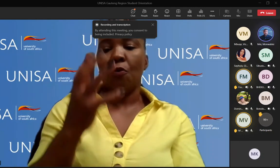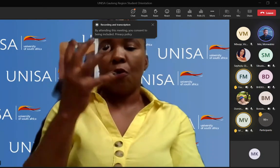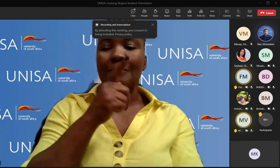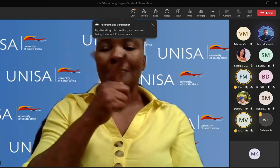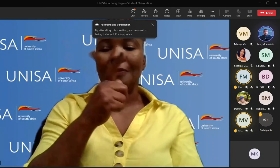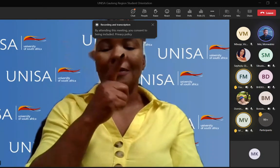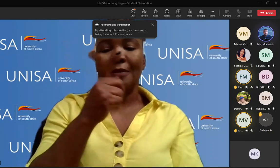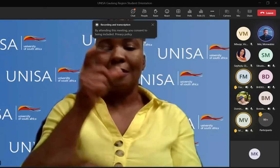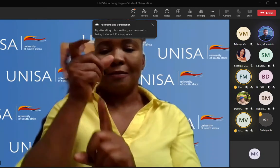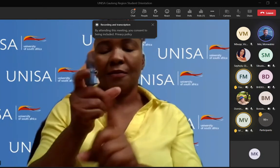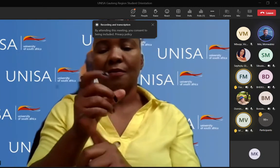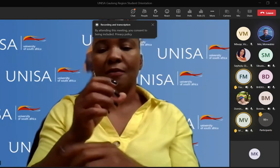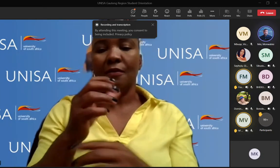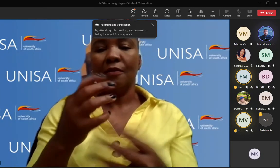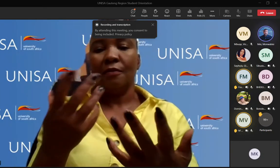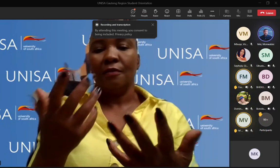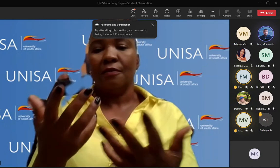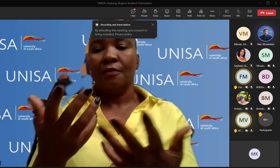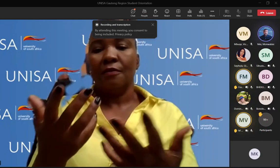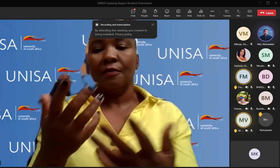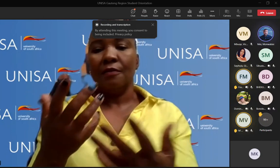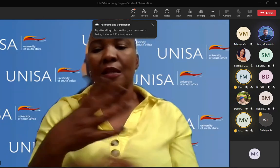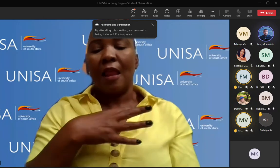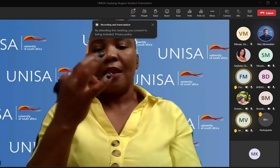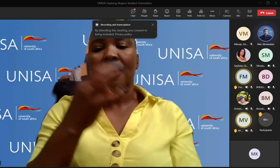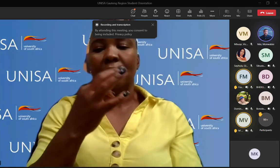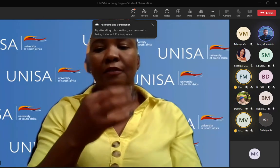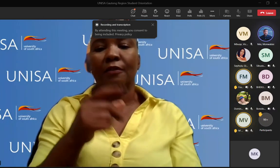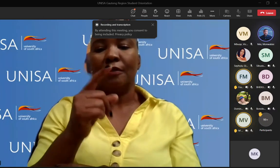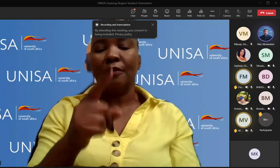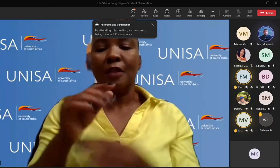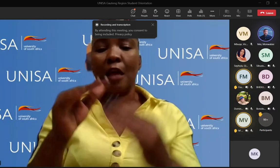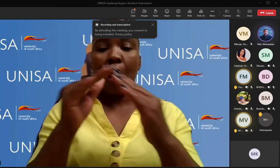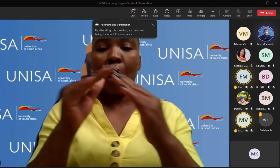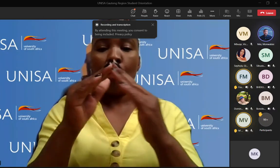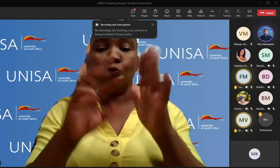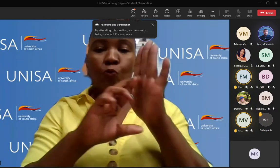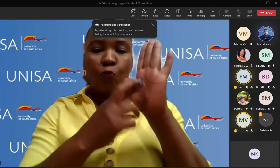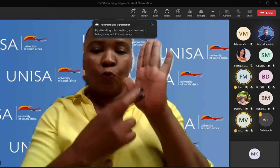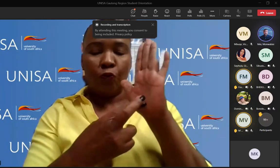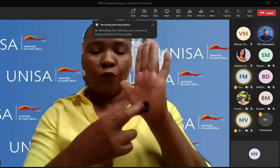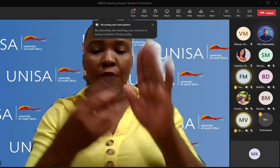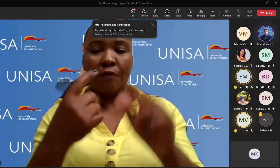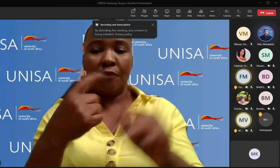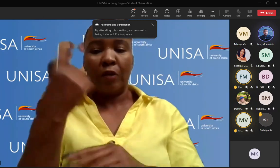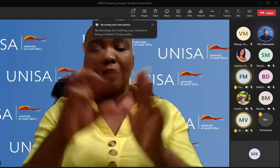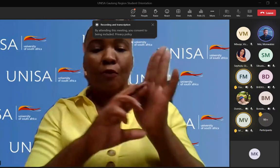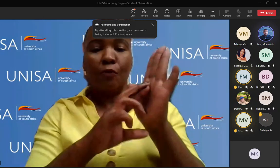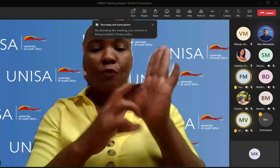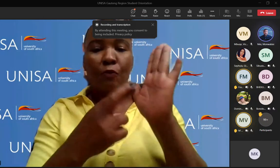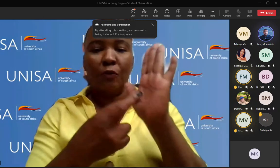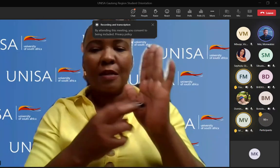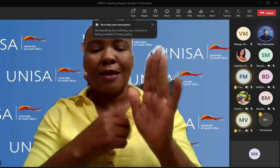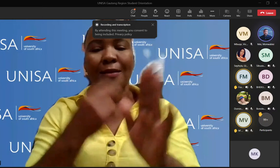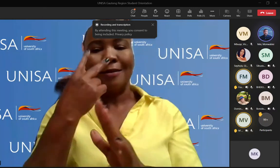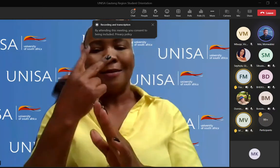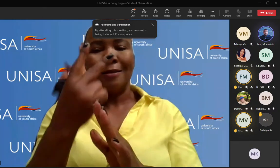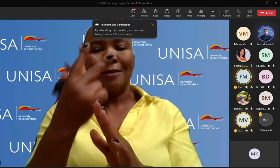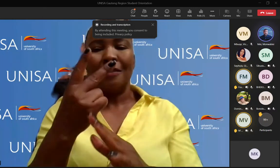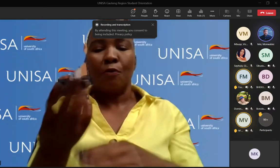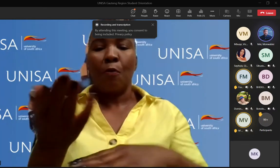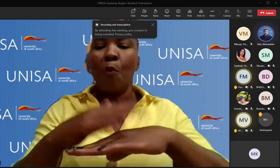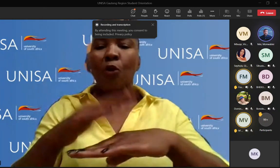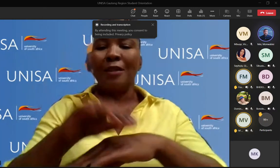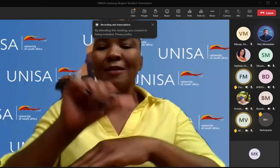to drop a few house rules for us here first rule I can see that there's more than 63 hands raised I